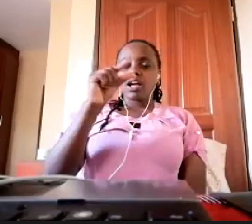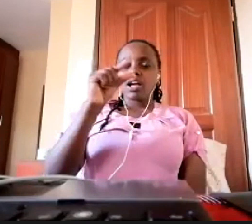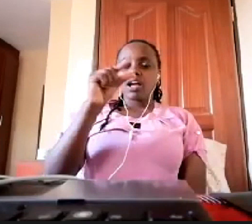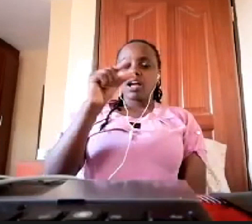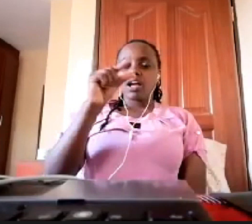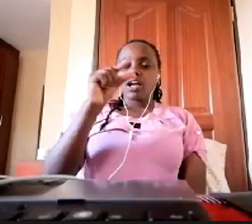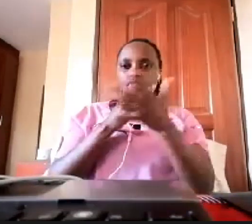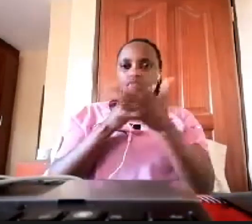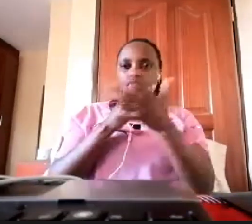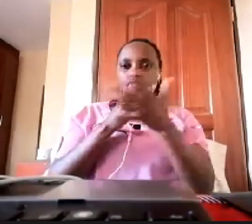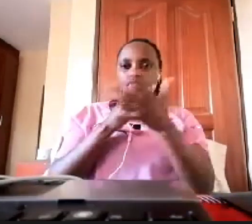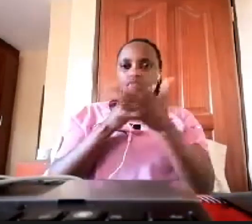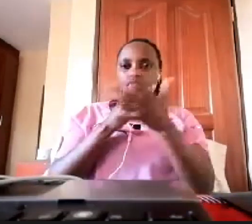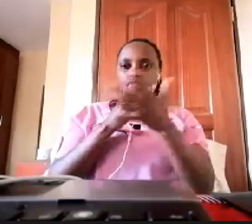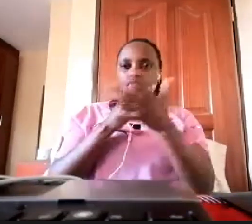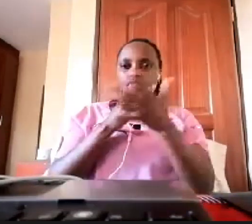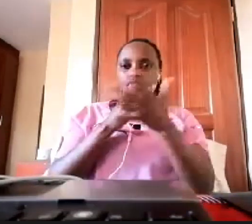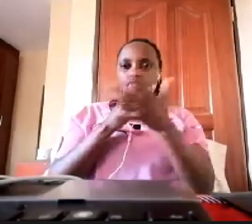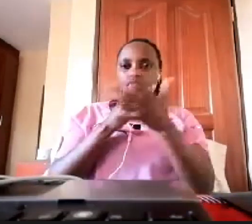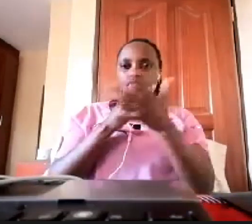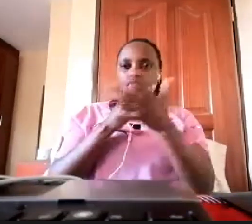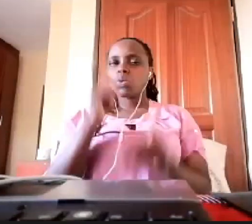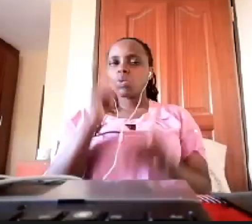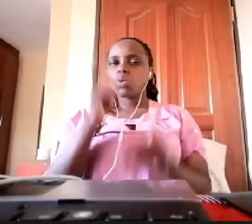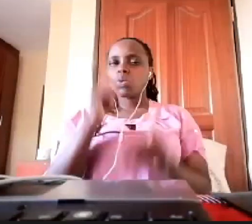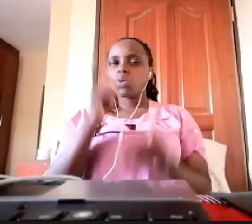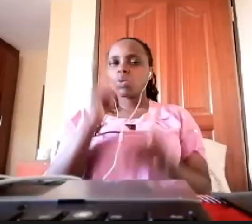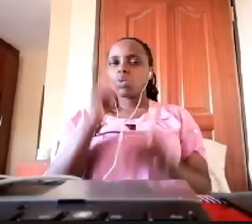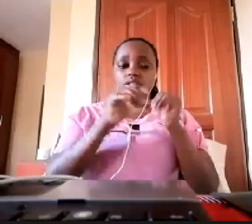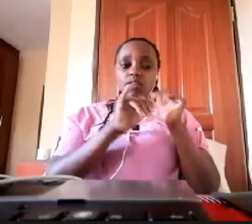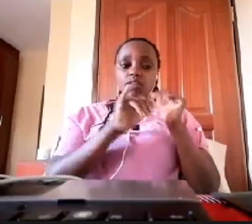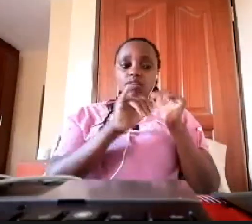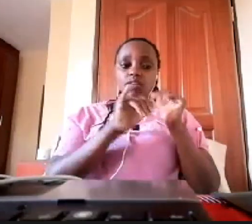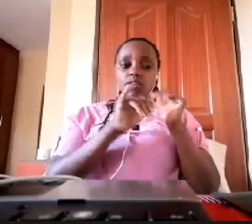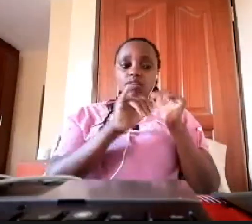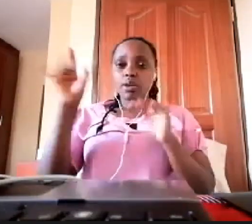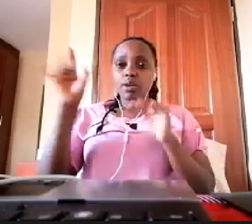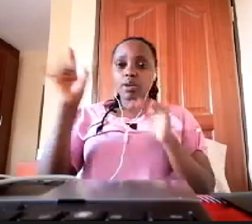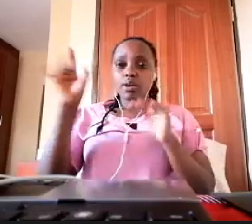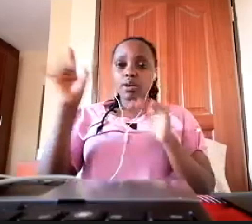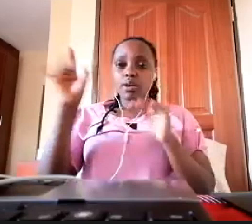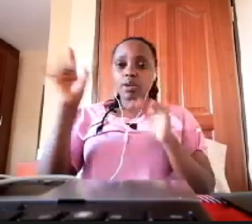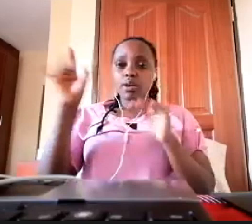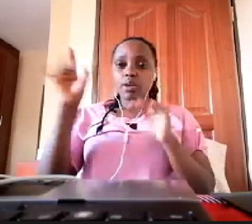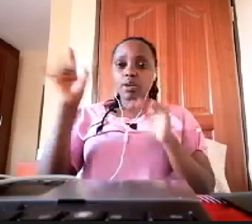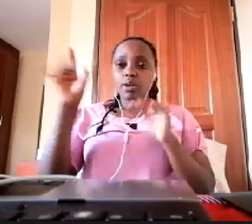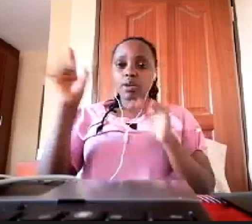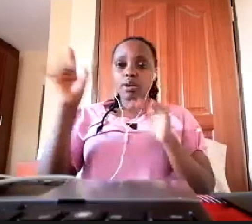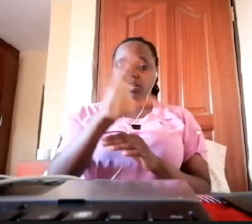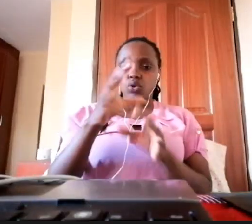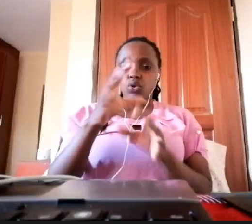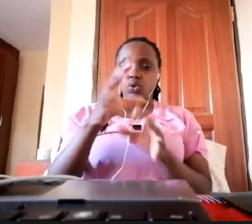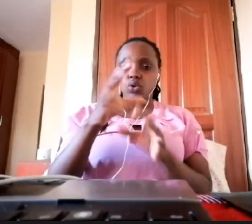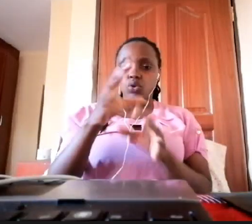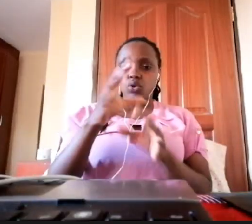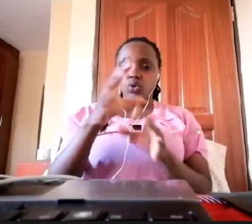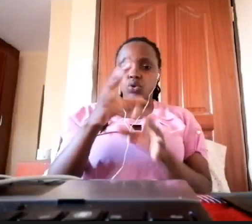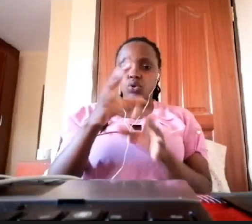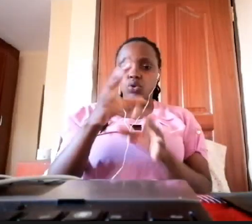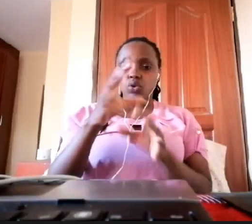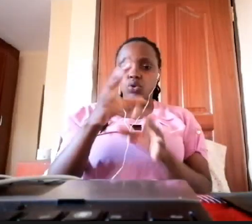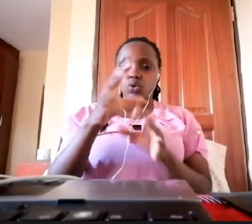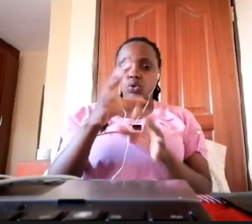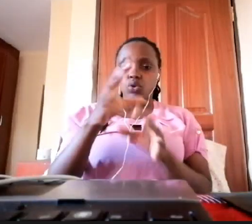would like to say that the challenges identified for the Gabon civil society are the same for all